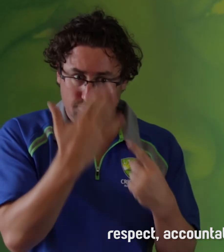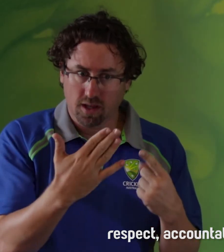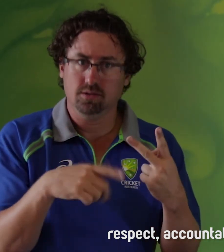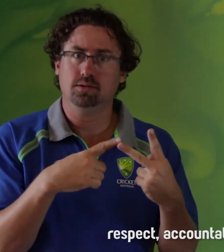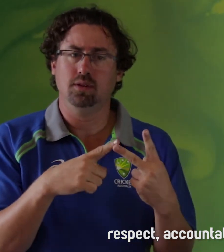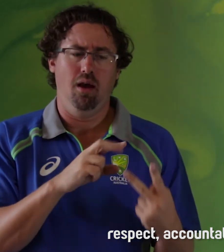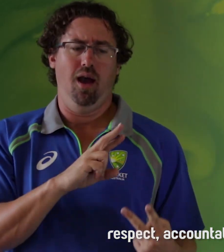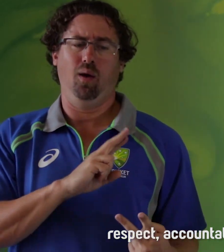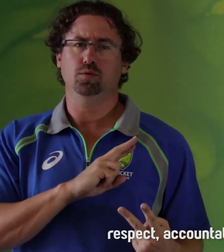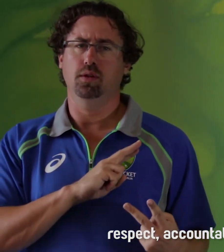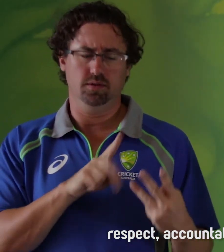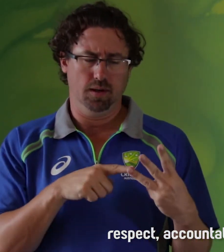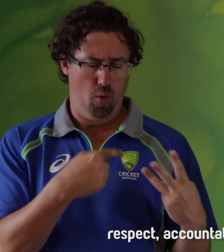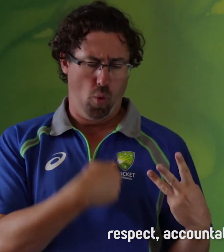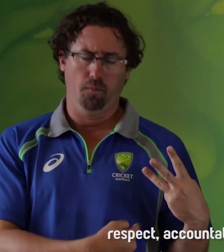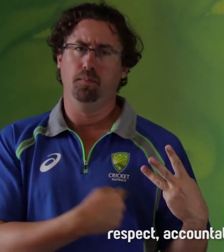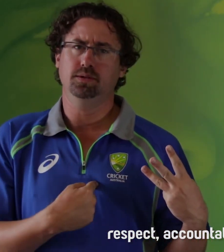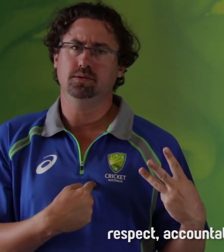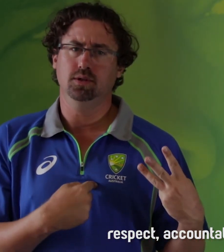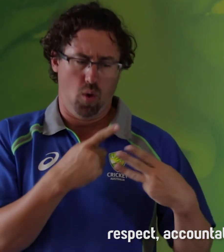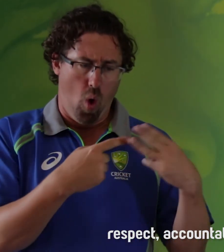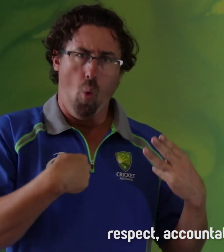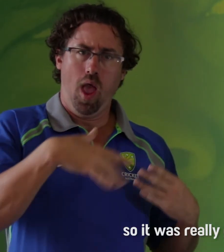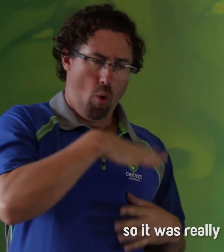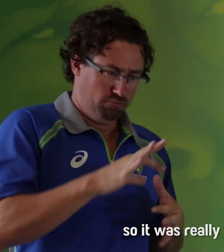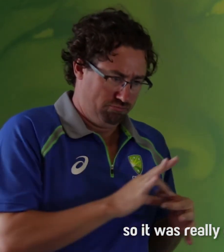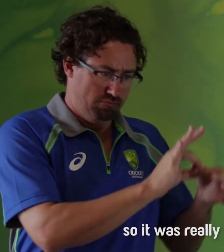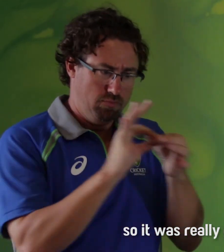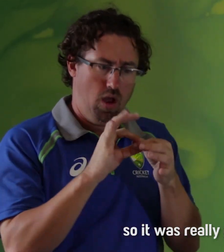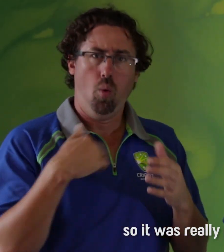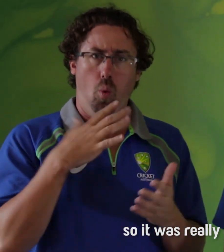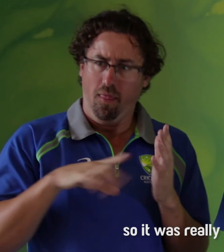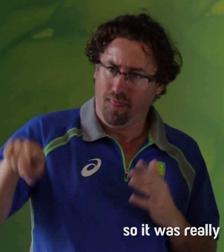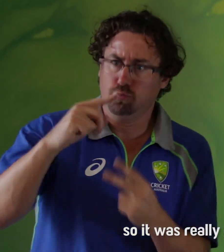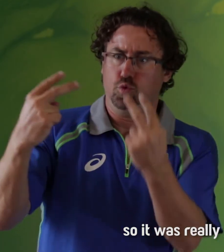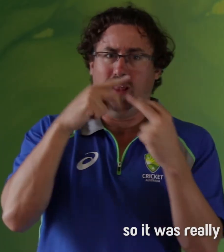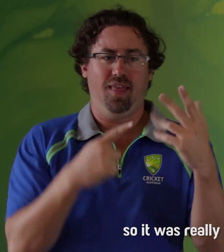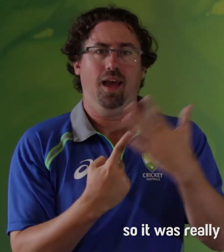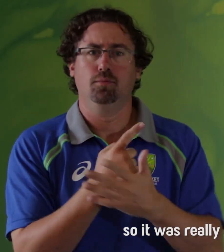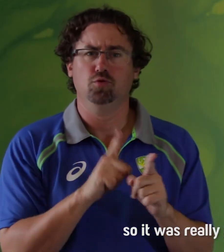accountability and commitment. So it was really, really good to have that.